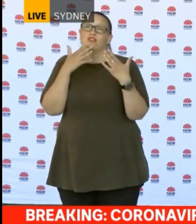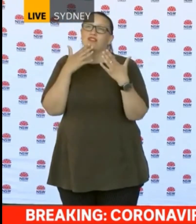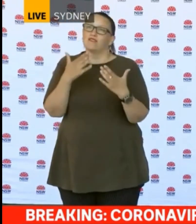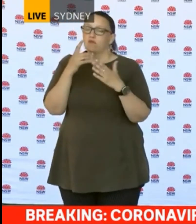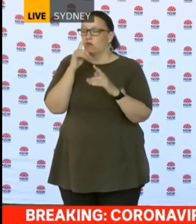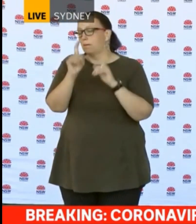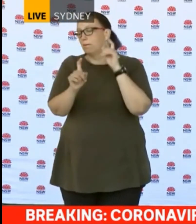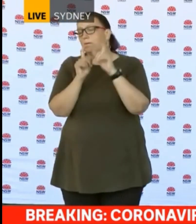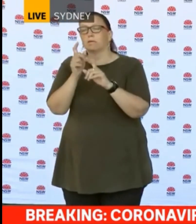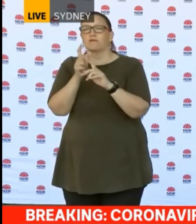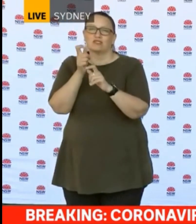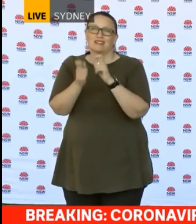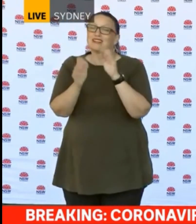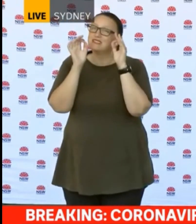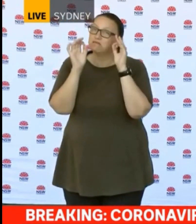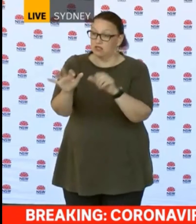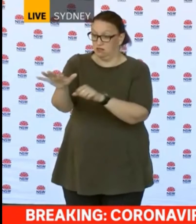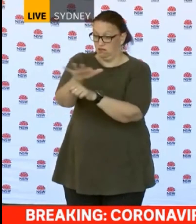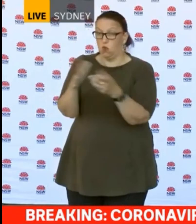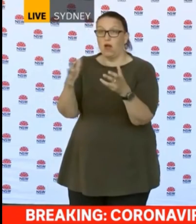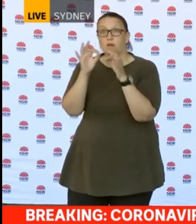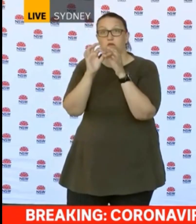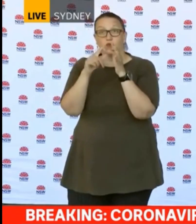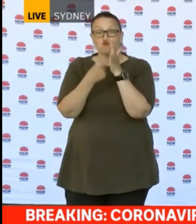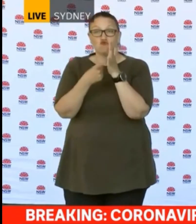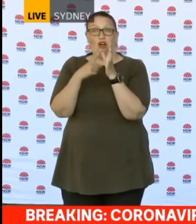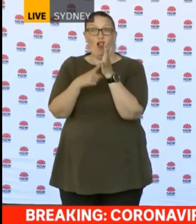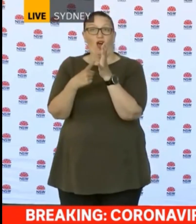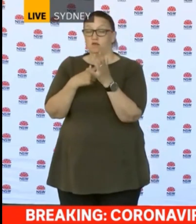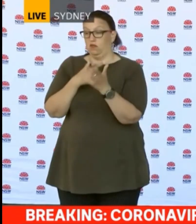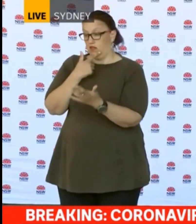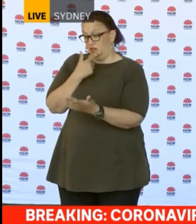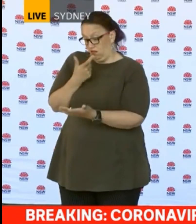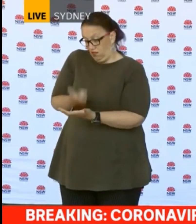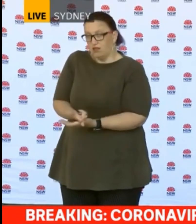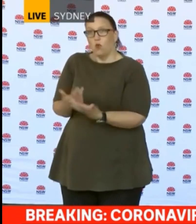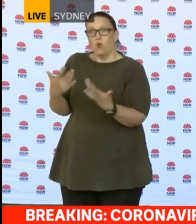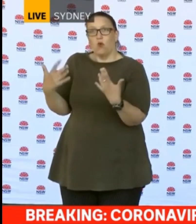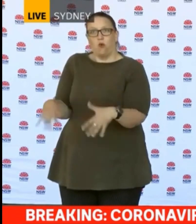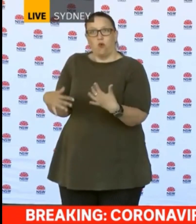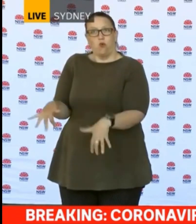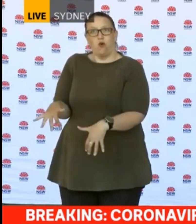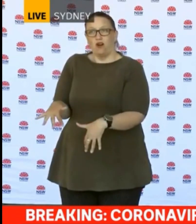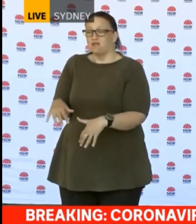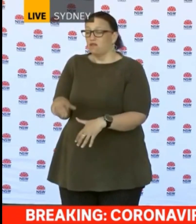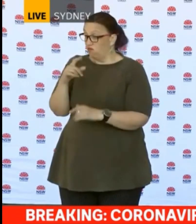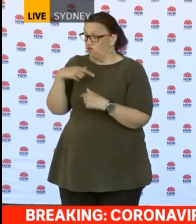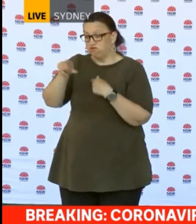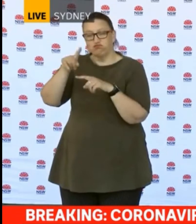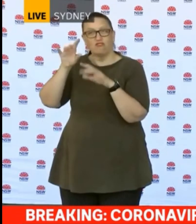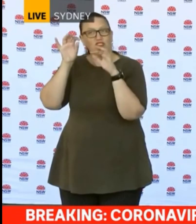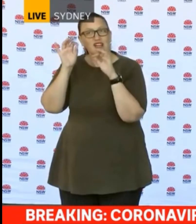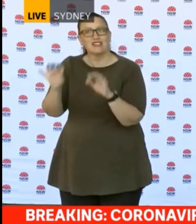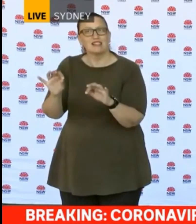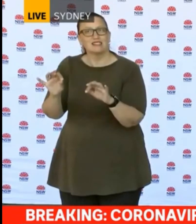tested in droves, especially the community around the Berejiklian cluster. I mean, it's been outstanding, but we really need to up the ante. So as Dr. Chant said, if you